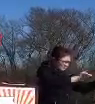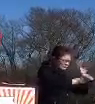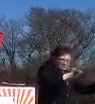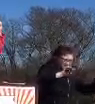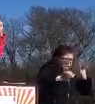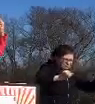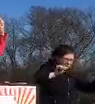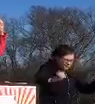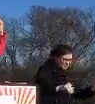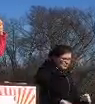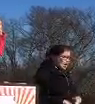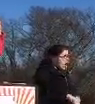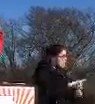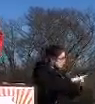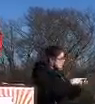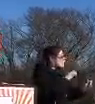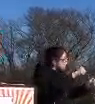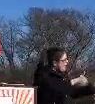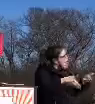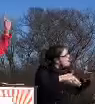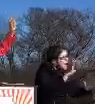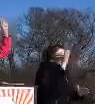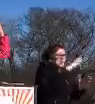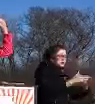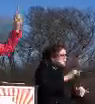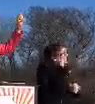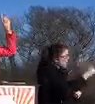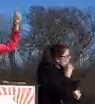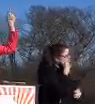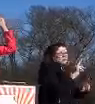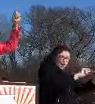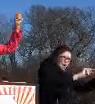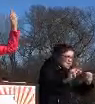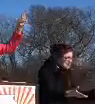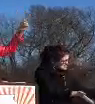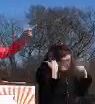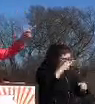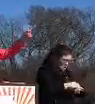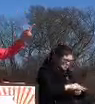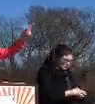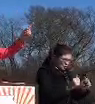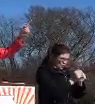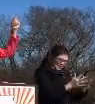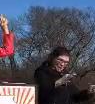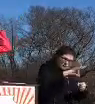And why is that? Because voting is how we protect each other.